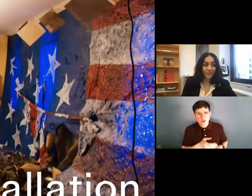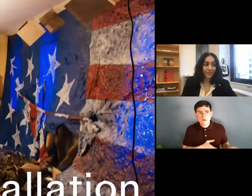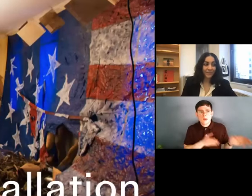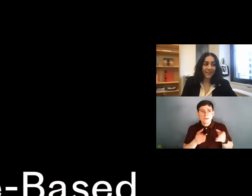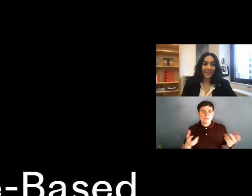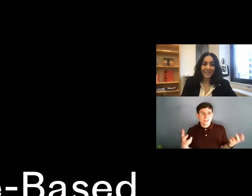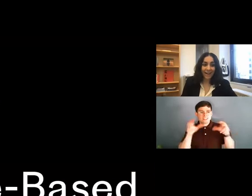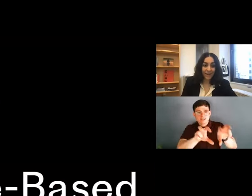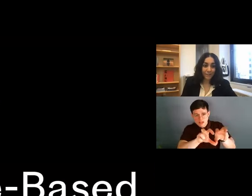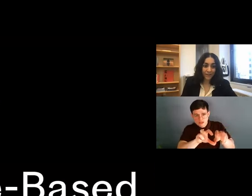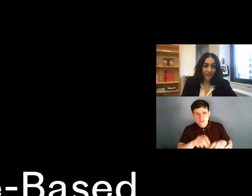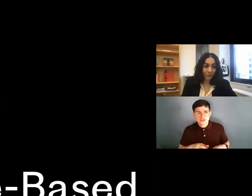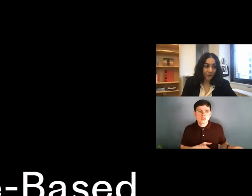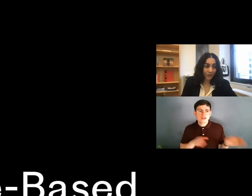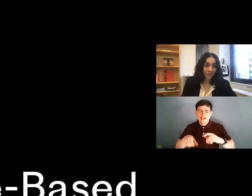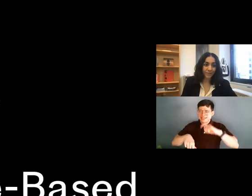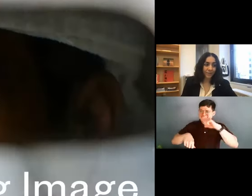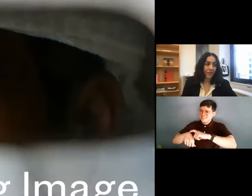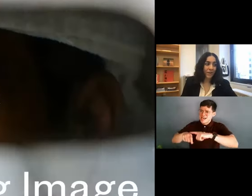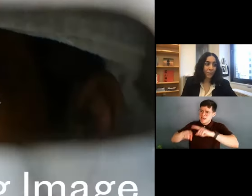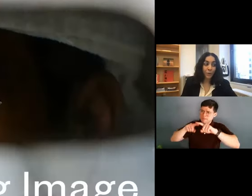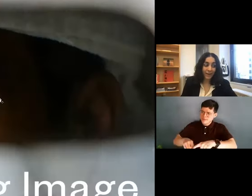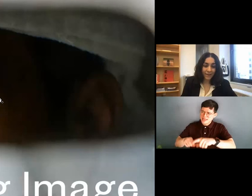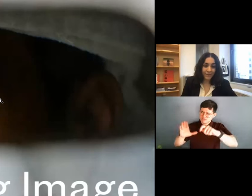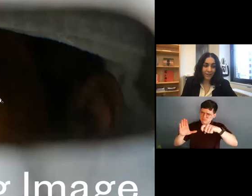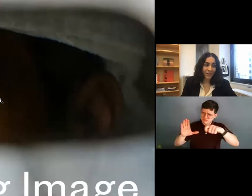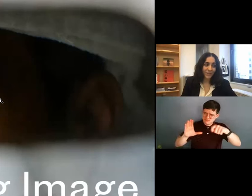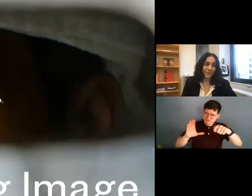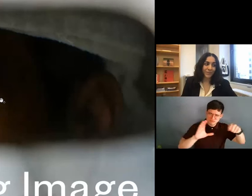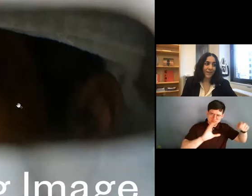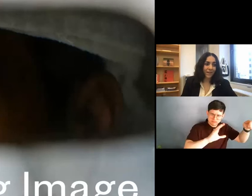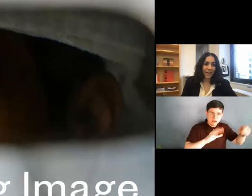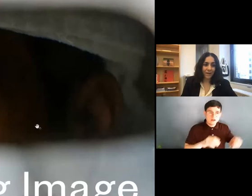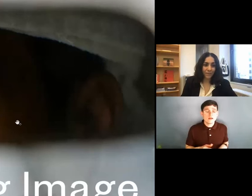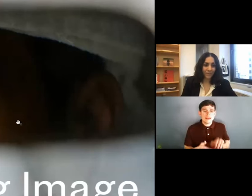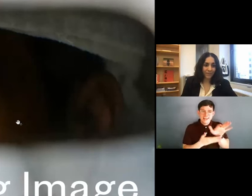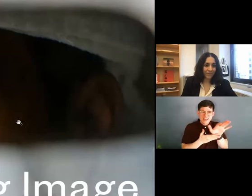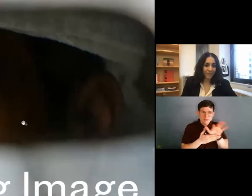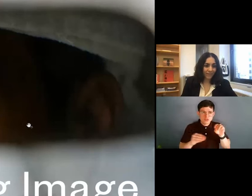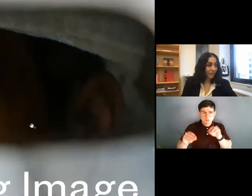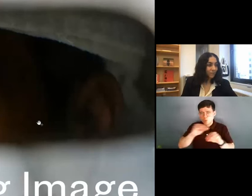installation, time-based work, moving image,